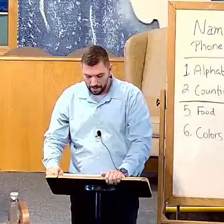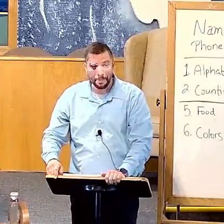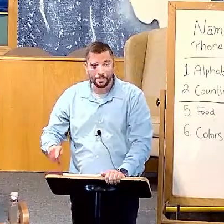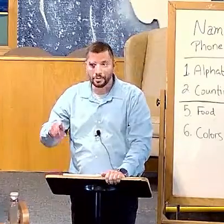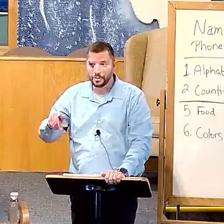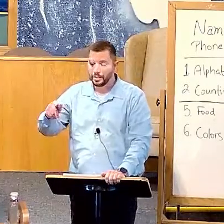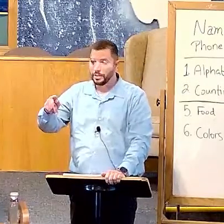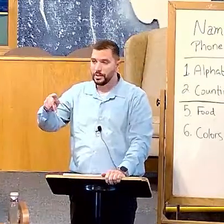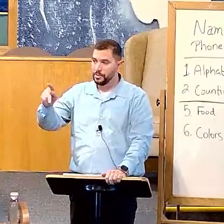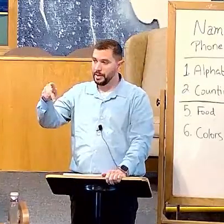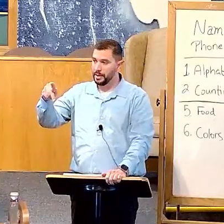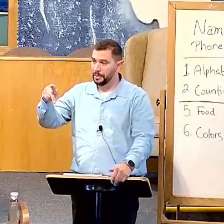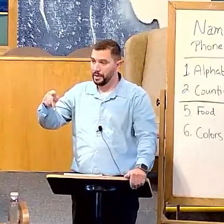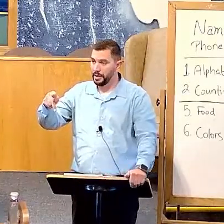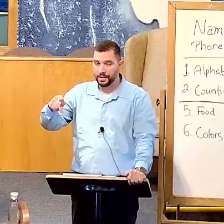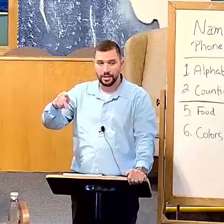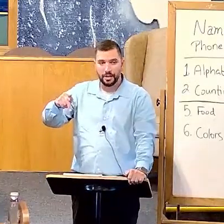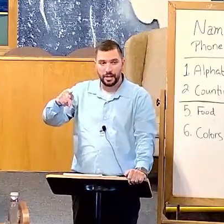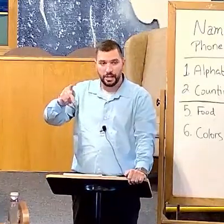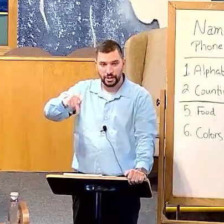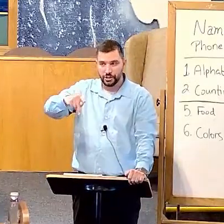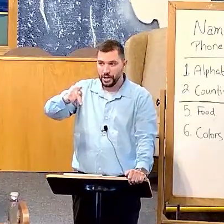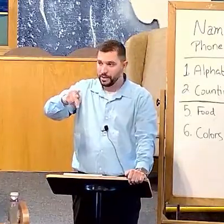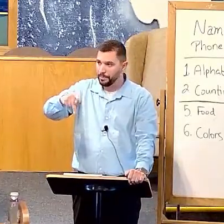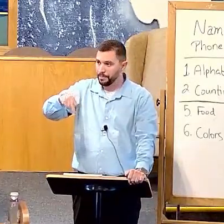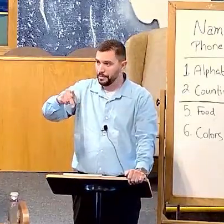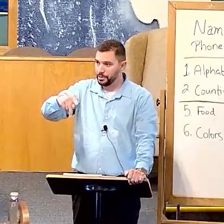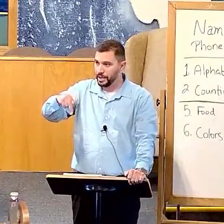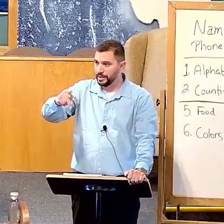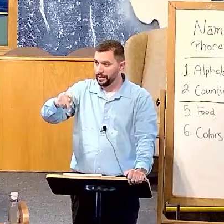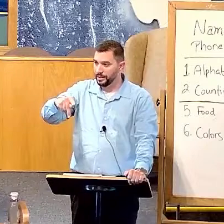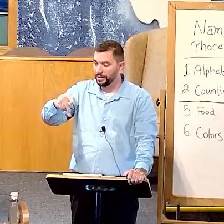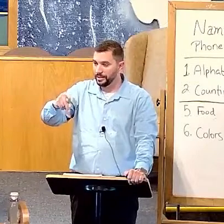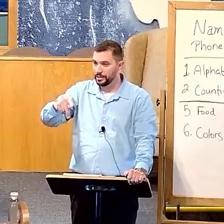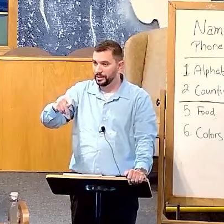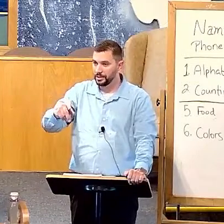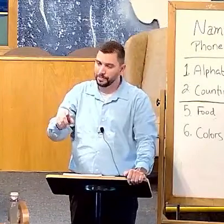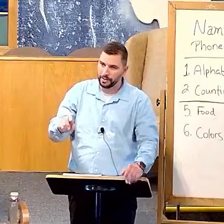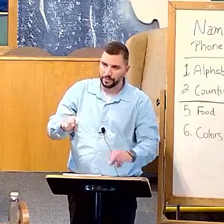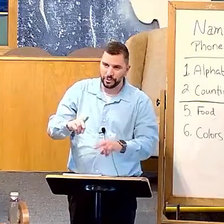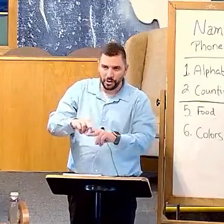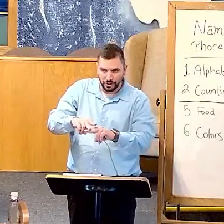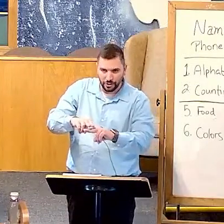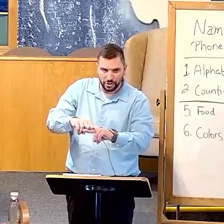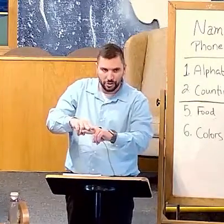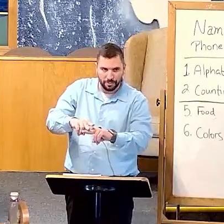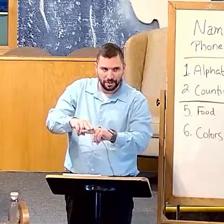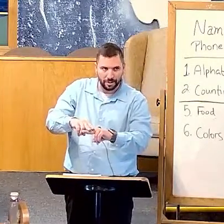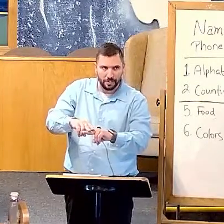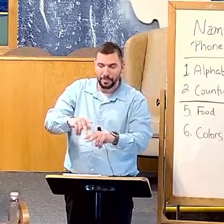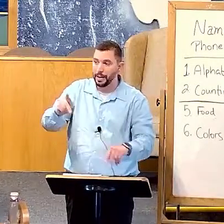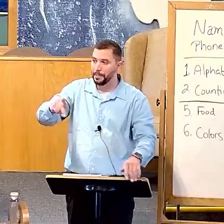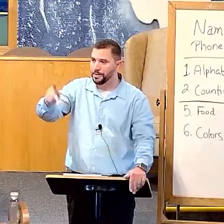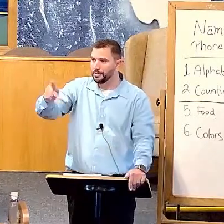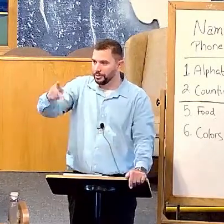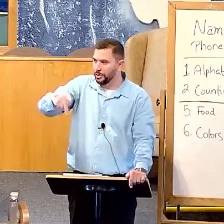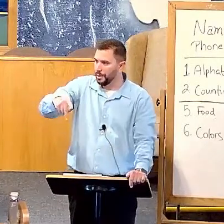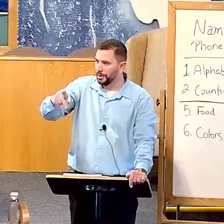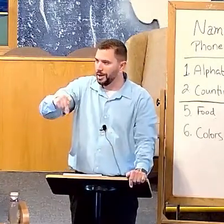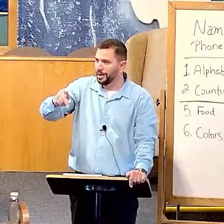Pepper, you make a P, and you're just gonna shake it, because with salt you're just dribbling a little bit. Pepper, you want a lot on there.